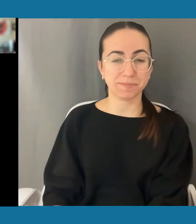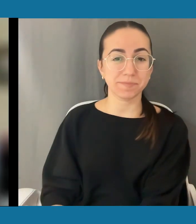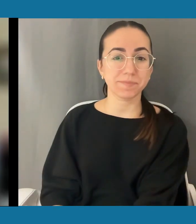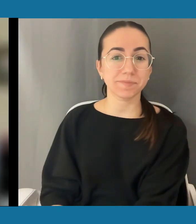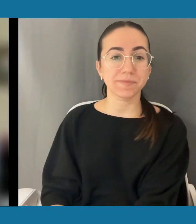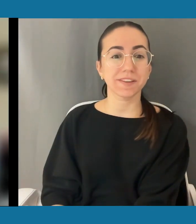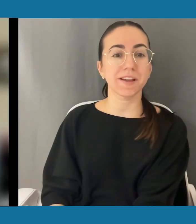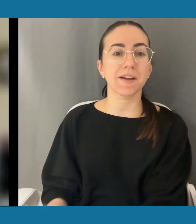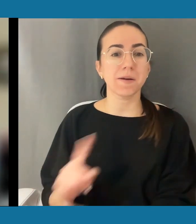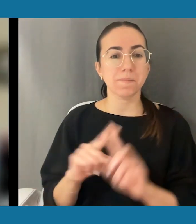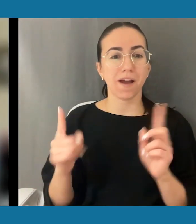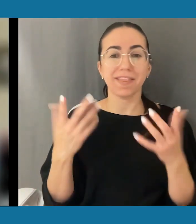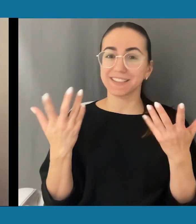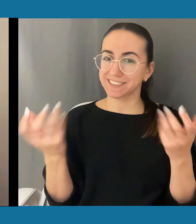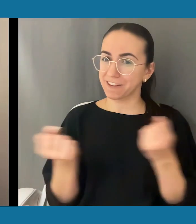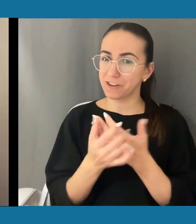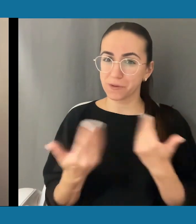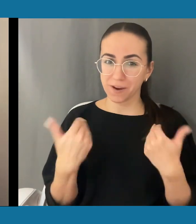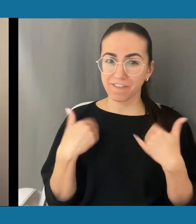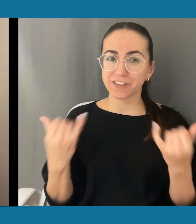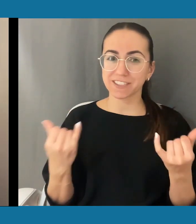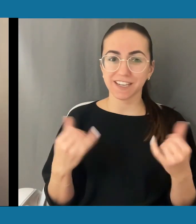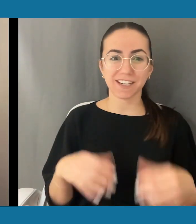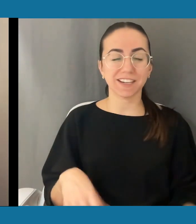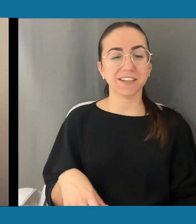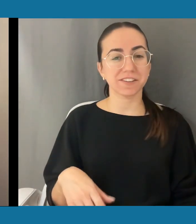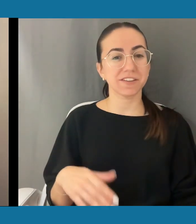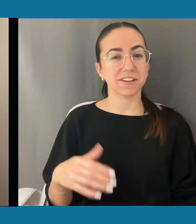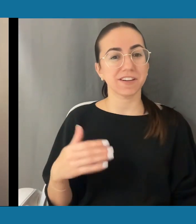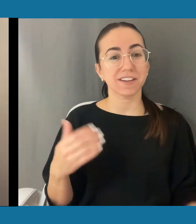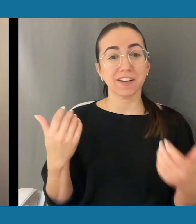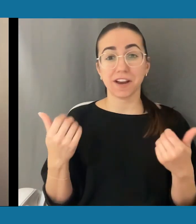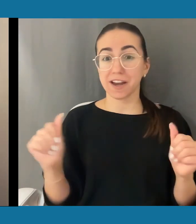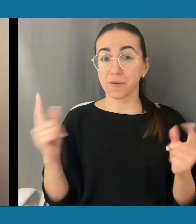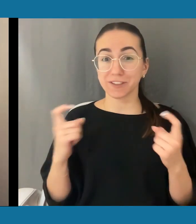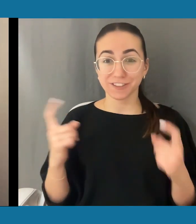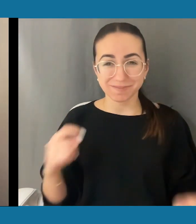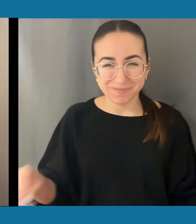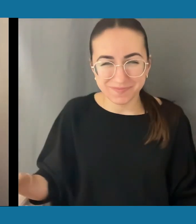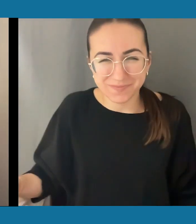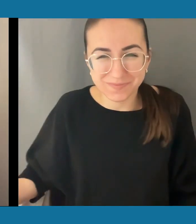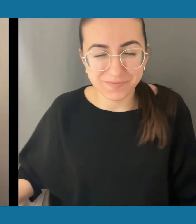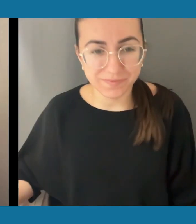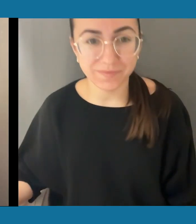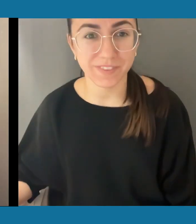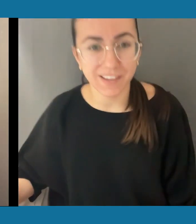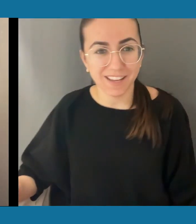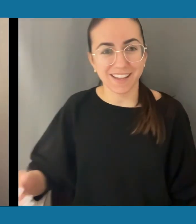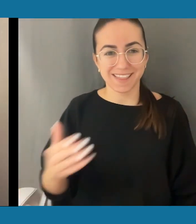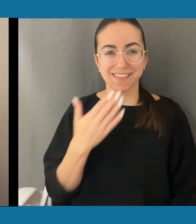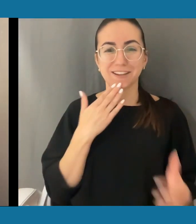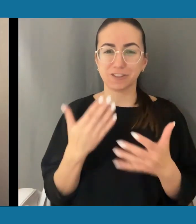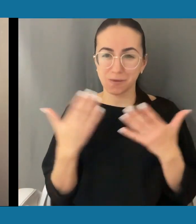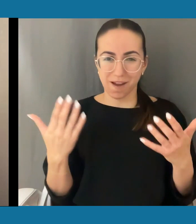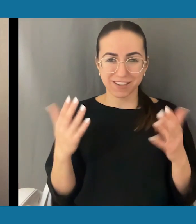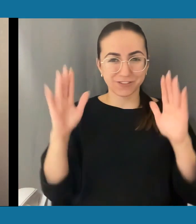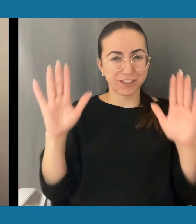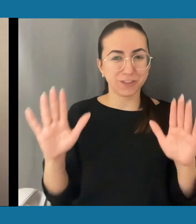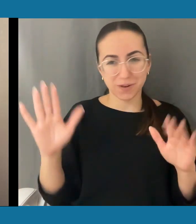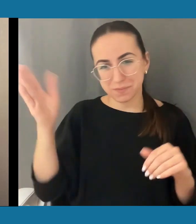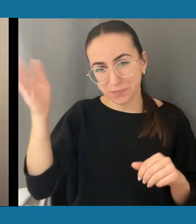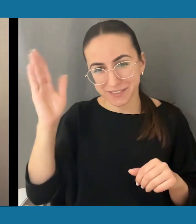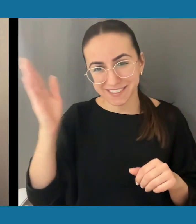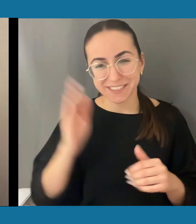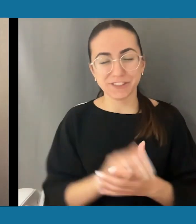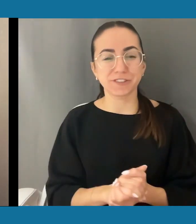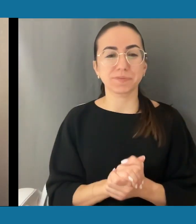up for questions. Thank you so much. That was a wonderful presentation, and congratulations to you, your